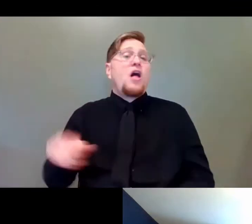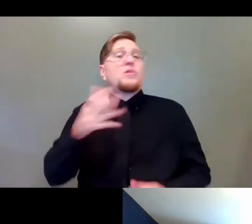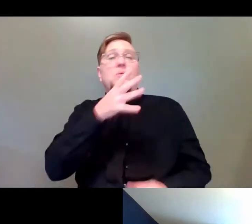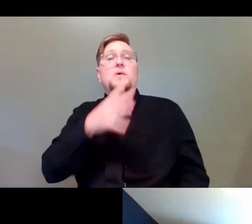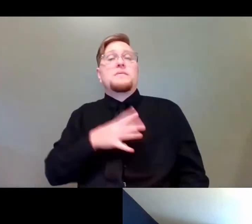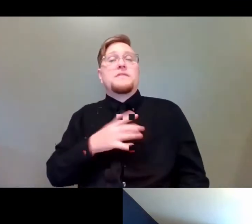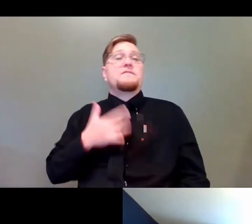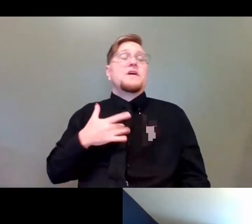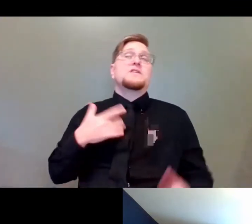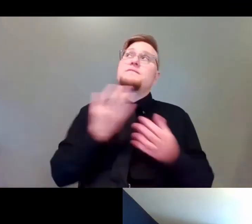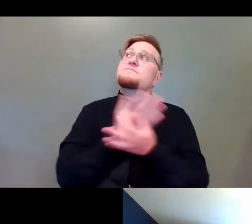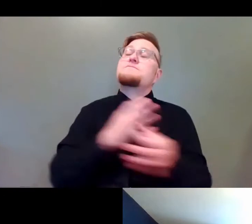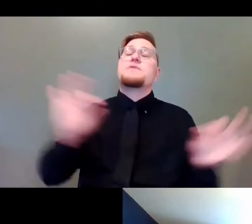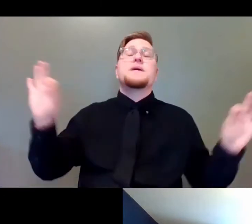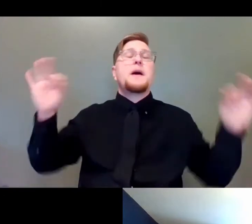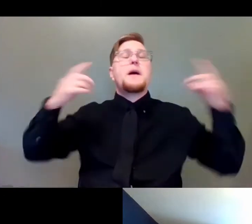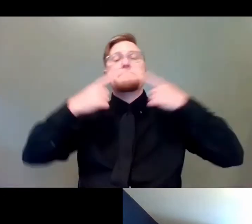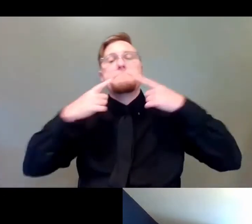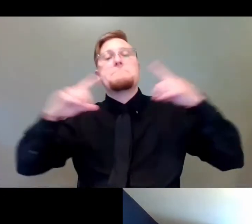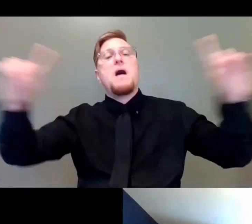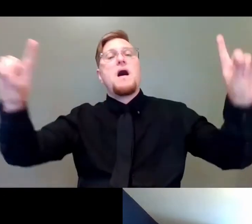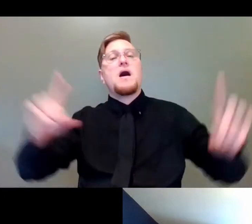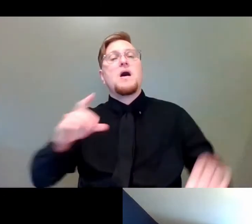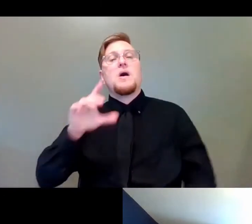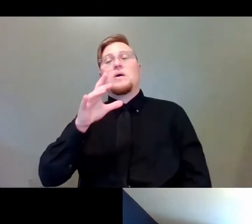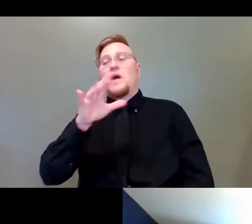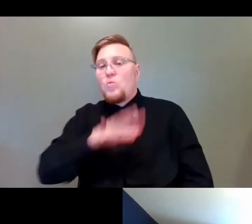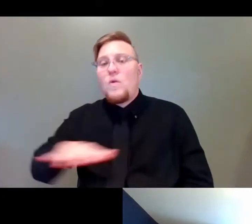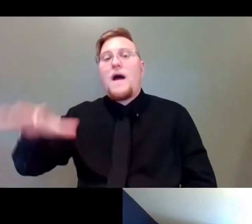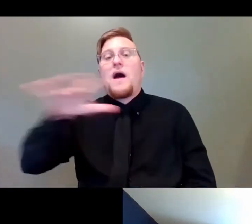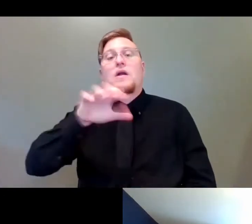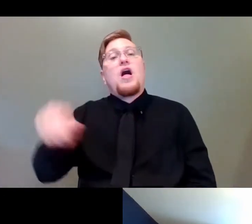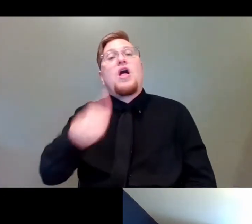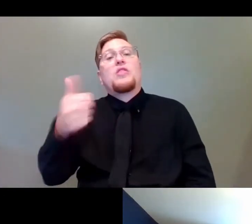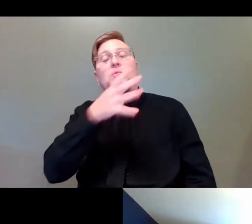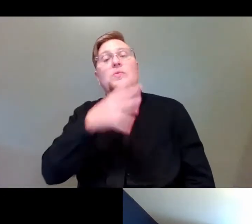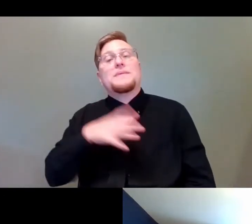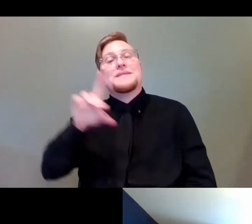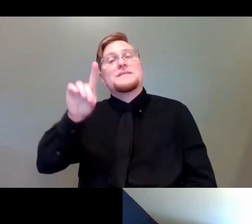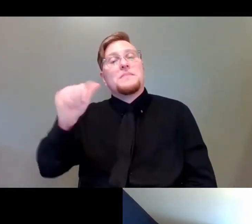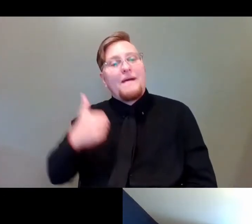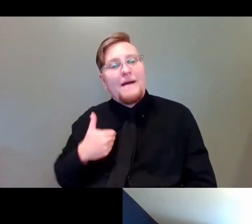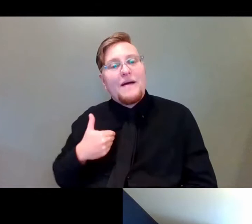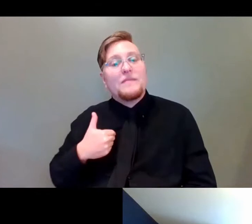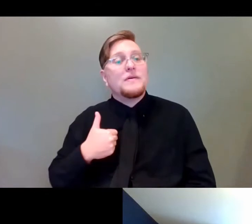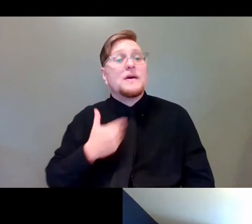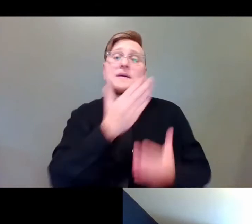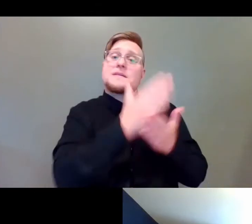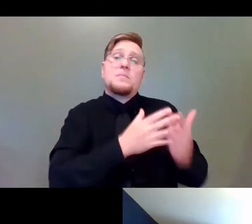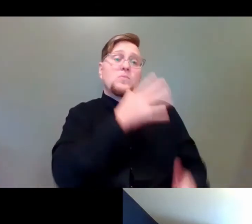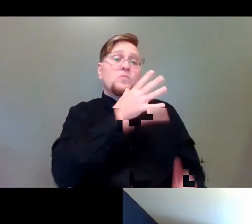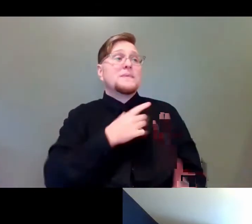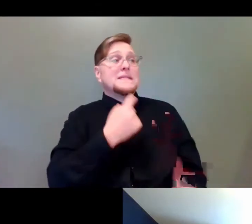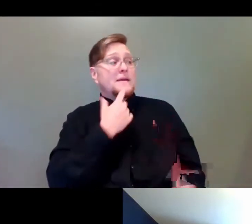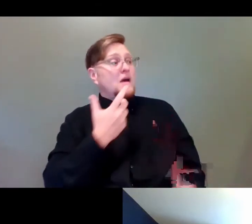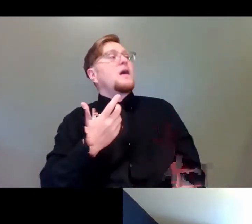to be the majority, to be surrounded by 30 powerful, amazing disabled women. For other women, it was meeting the mayor of